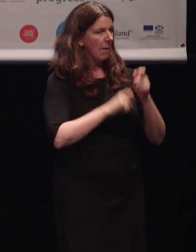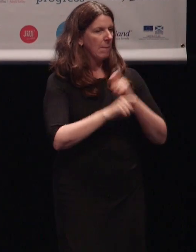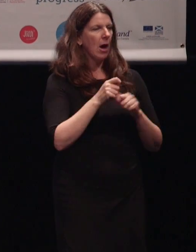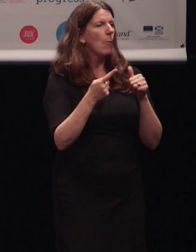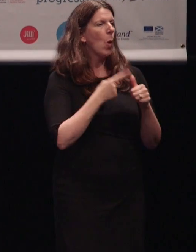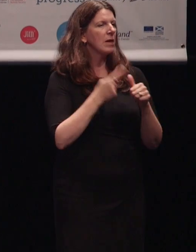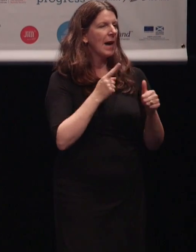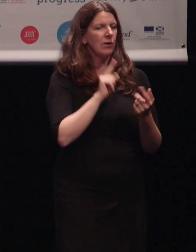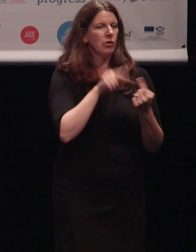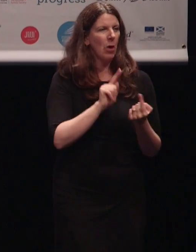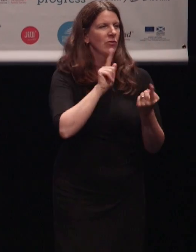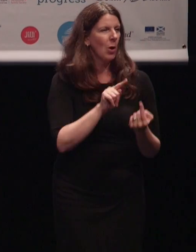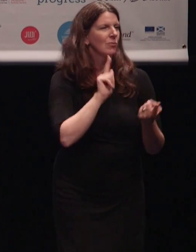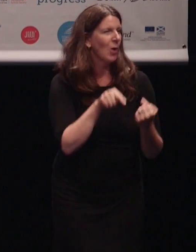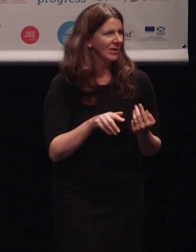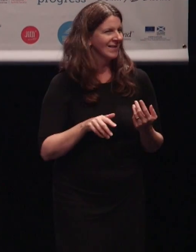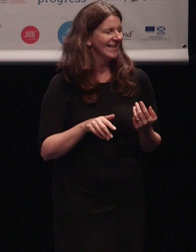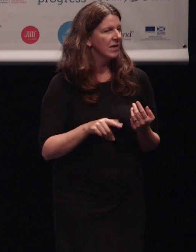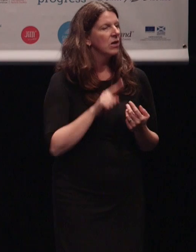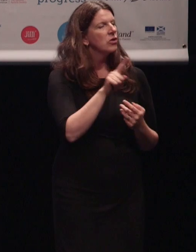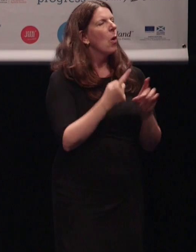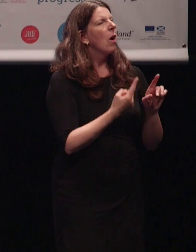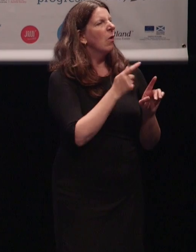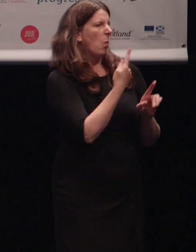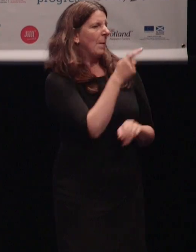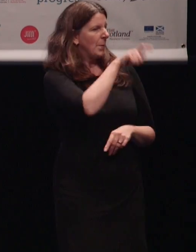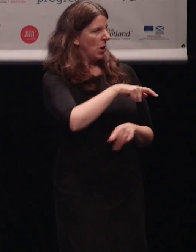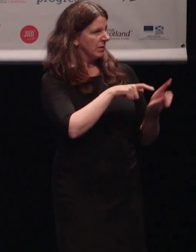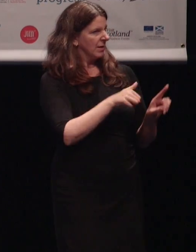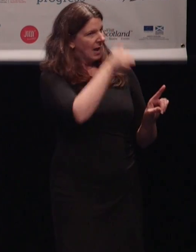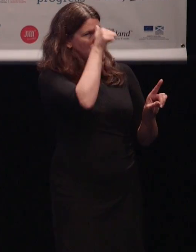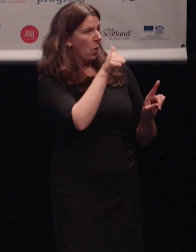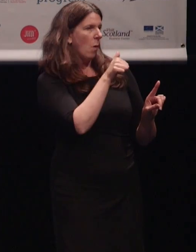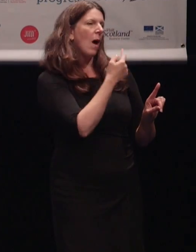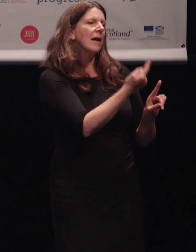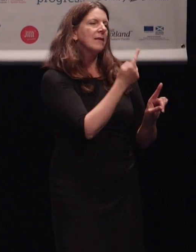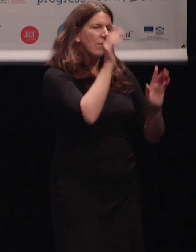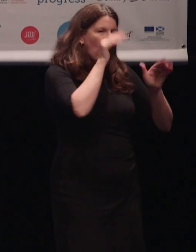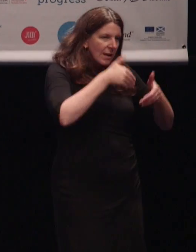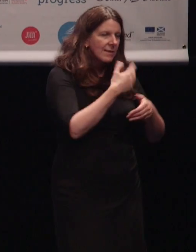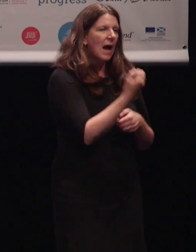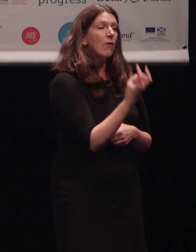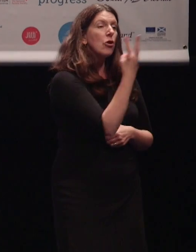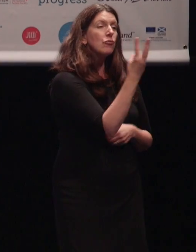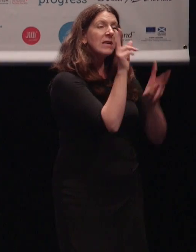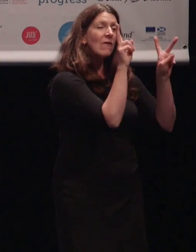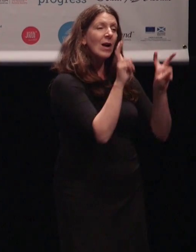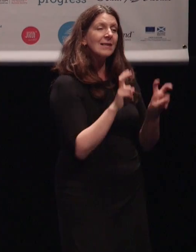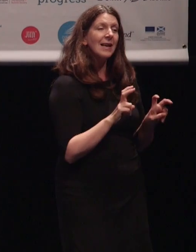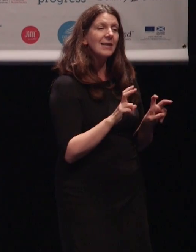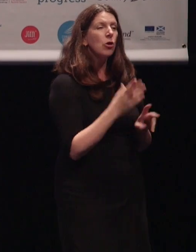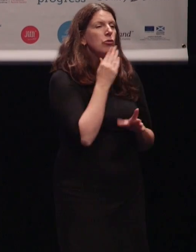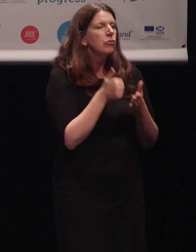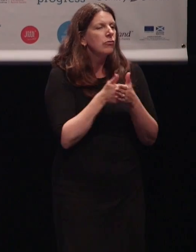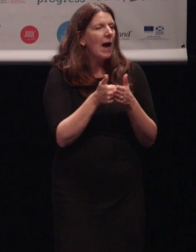person I knew with autism, she had 3 phrases she would use in social interaction. So